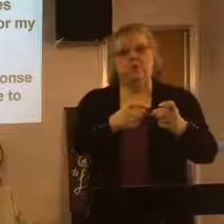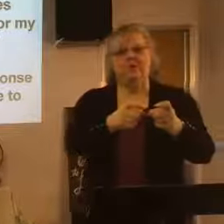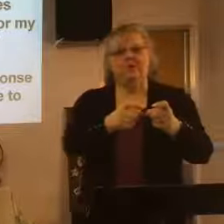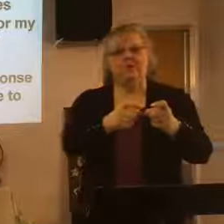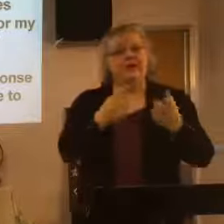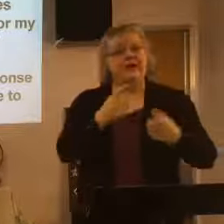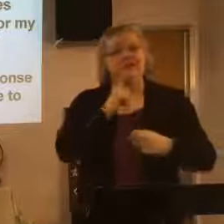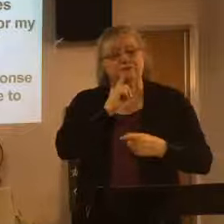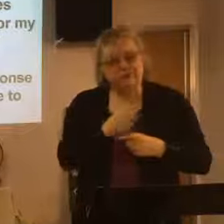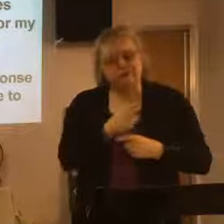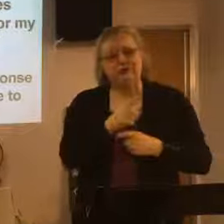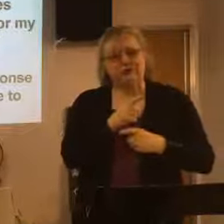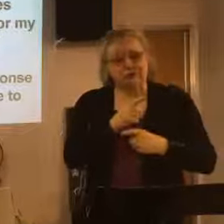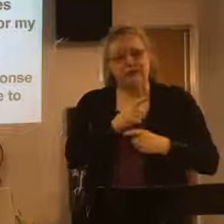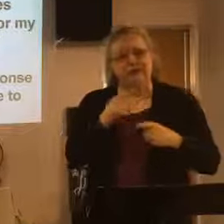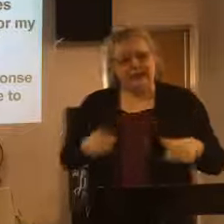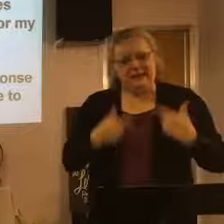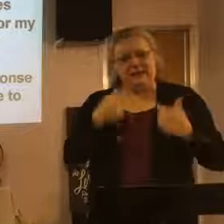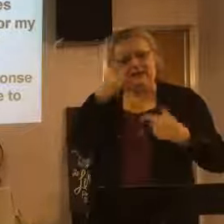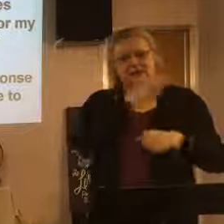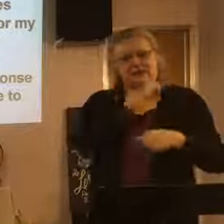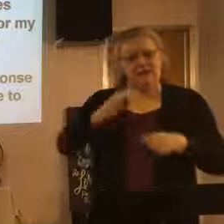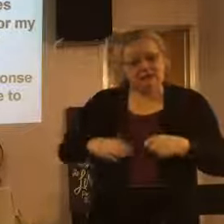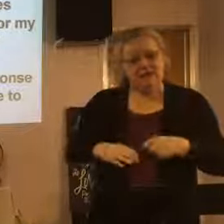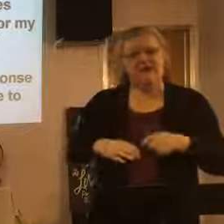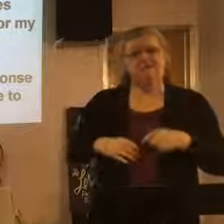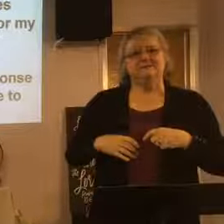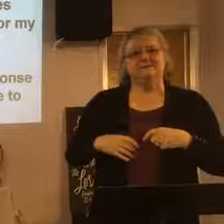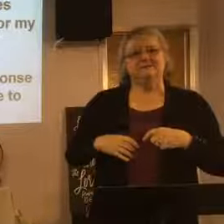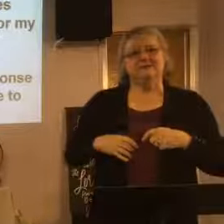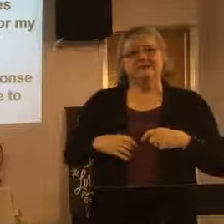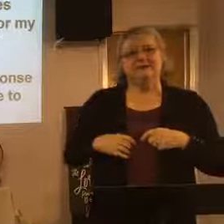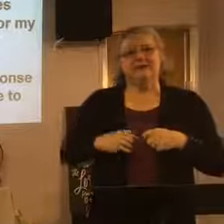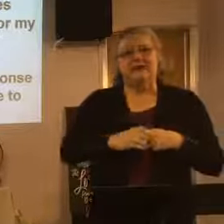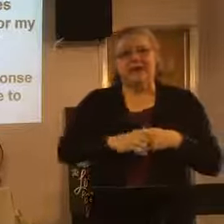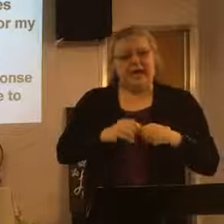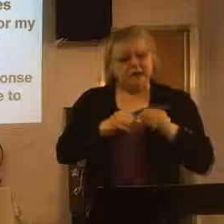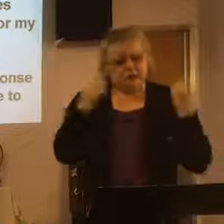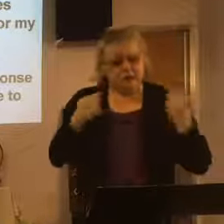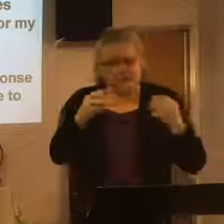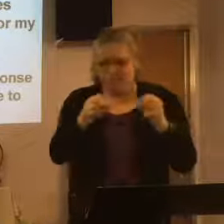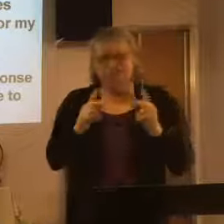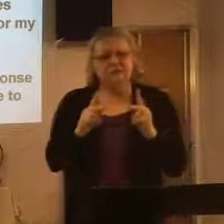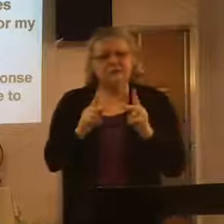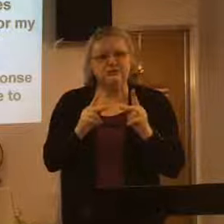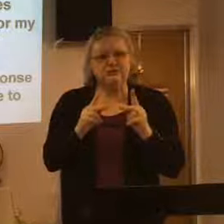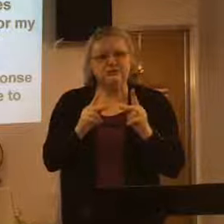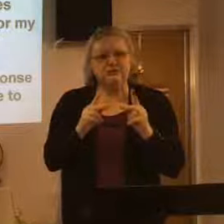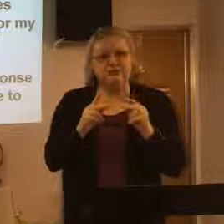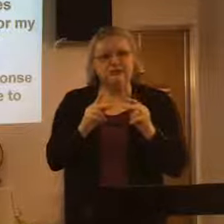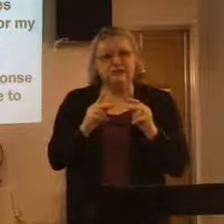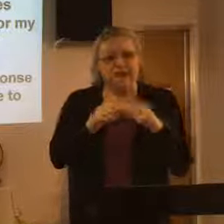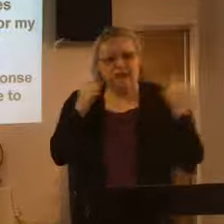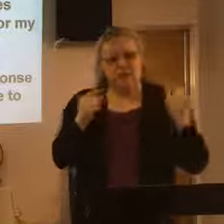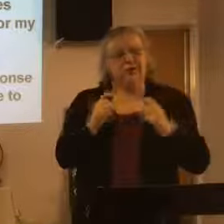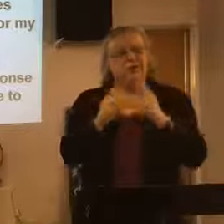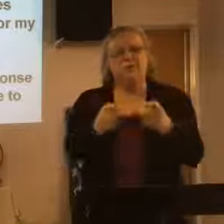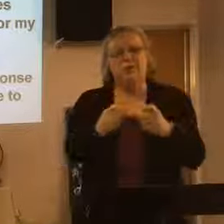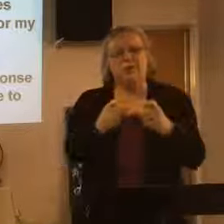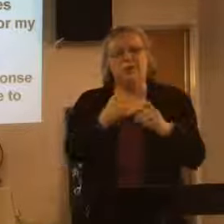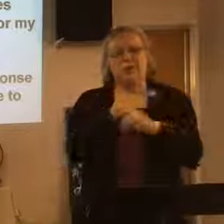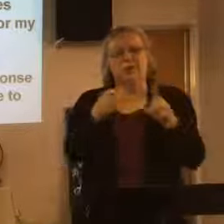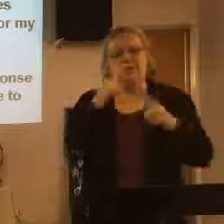And certainly, living for Christ has great privileges and great rewards here and now,